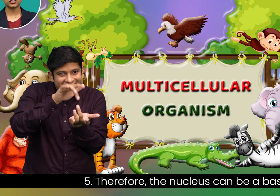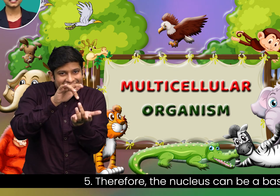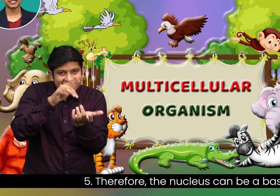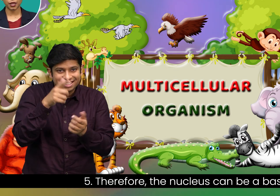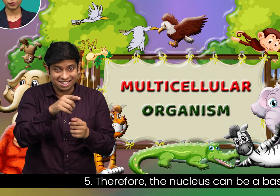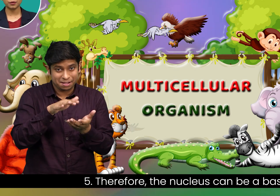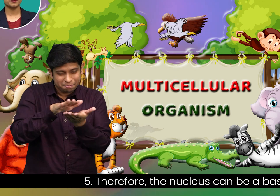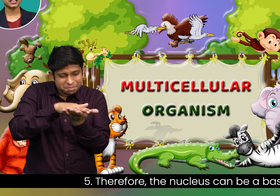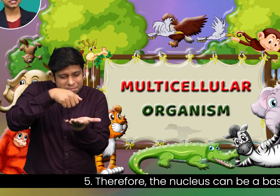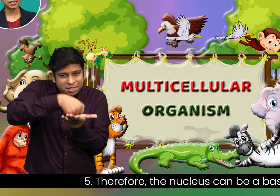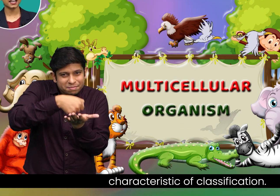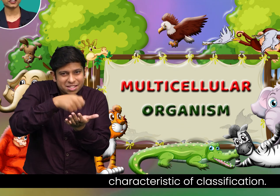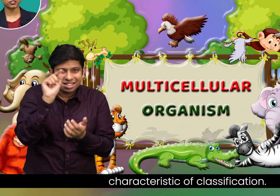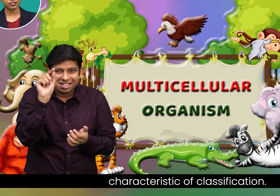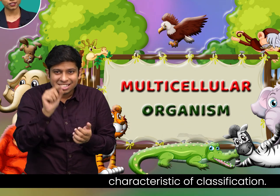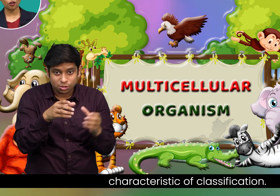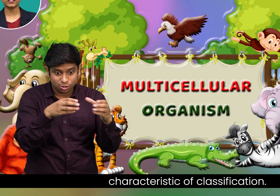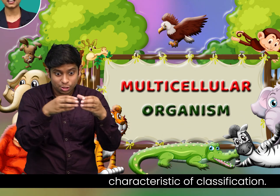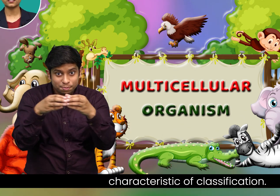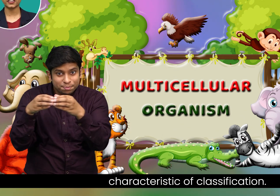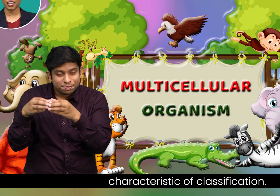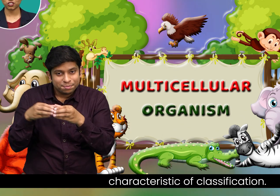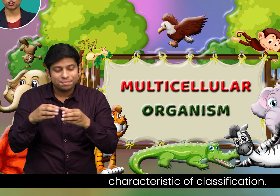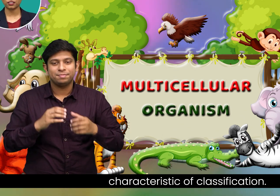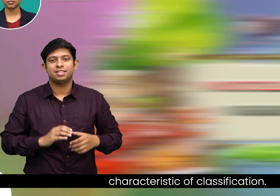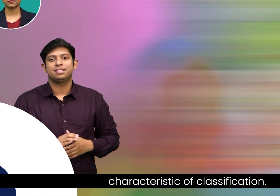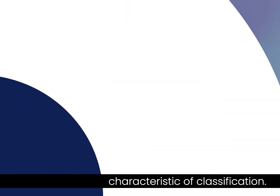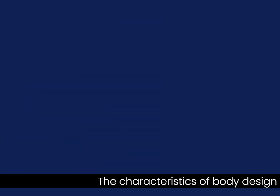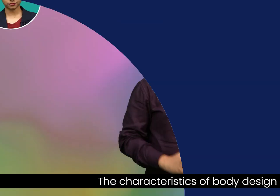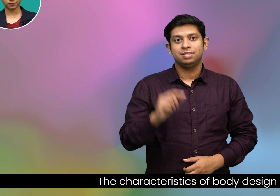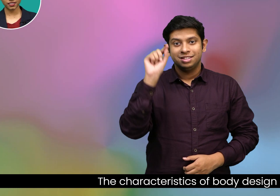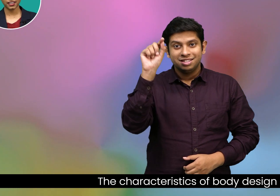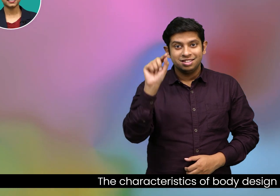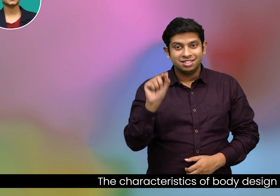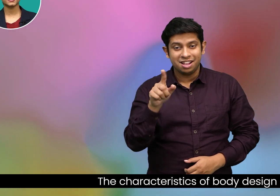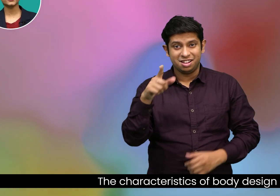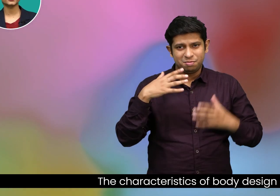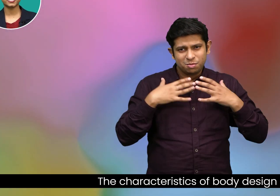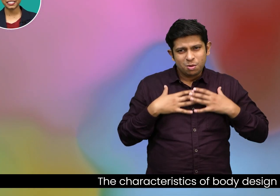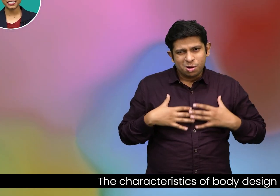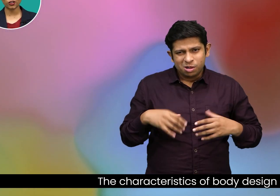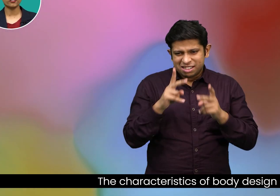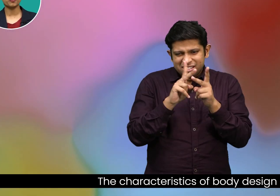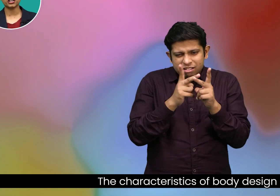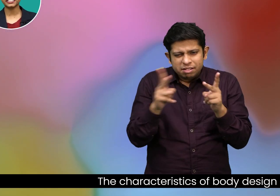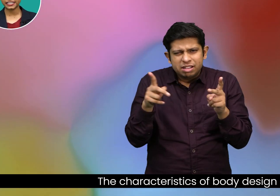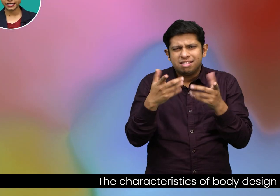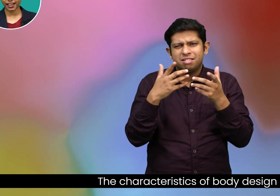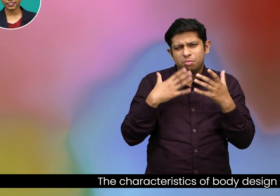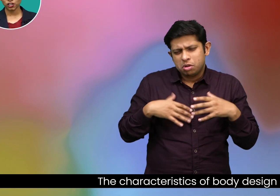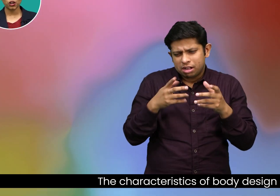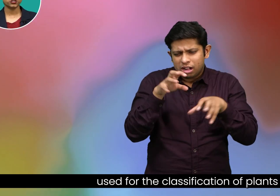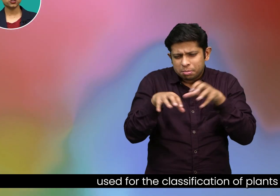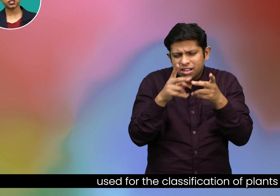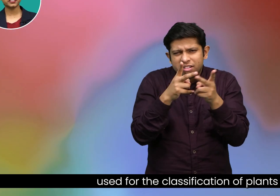the nucleus can be a basic characteristic of classification. The characteristics of body